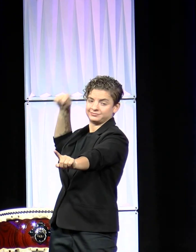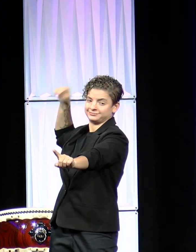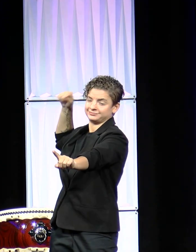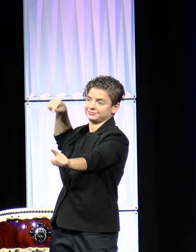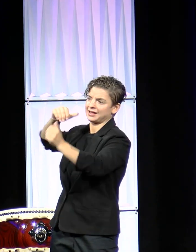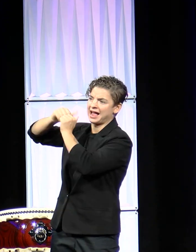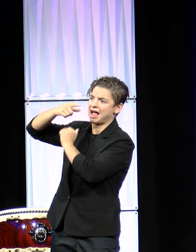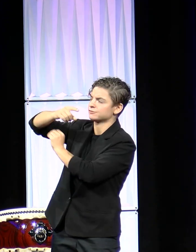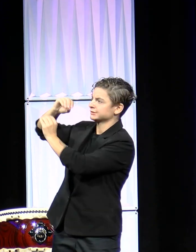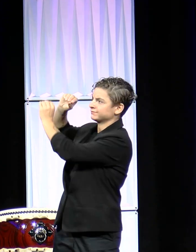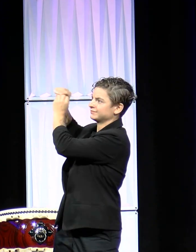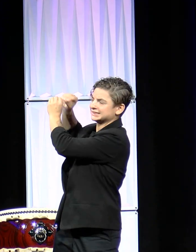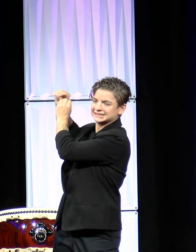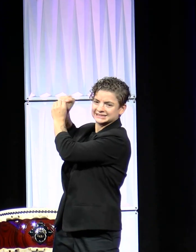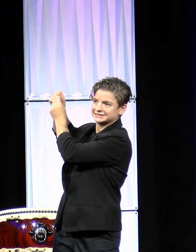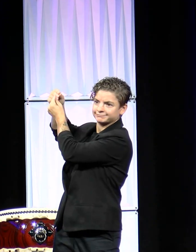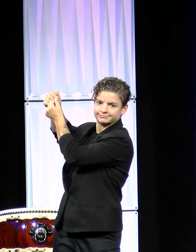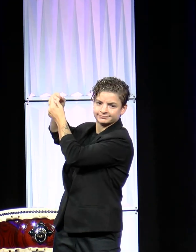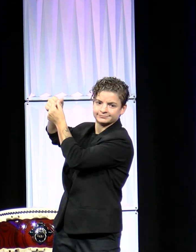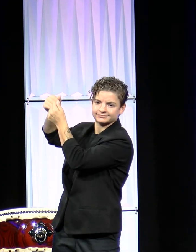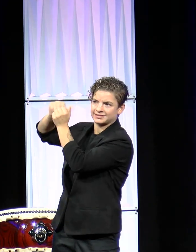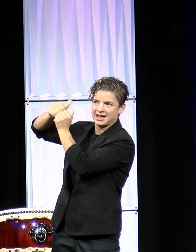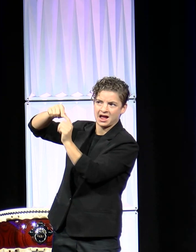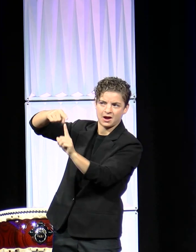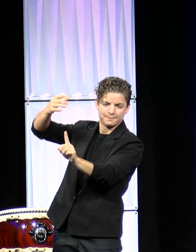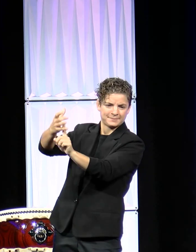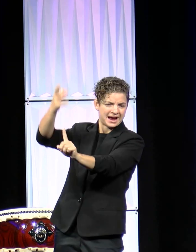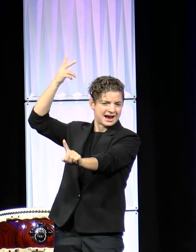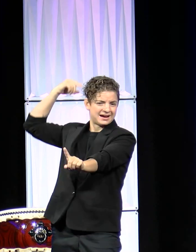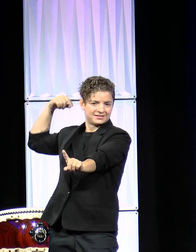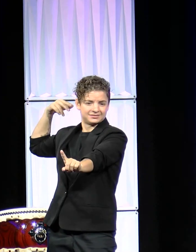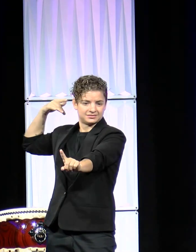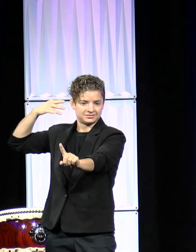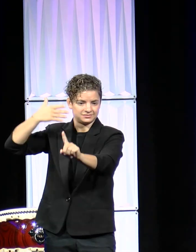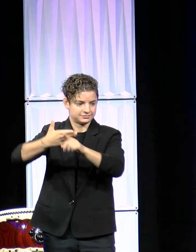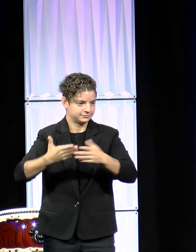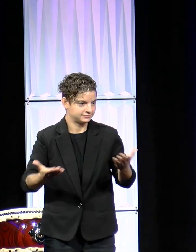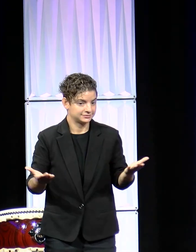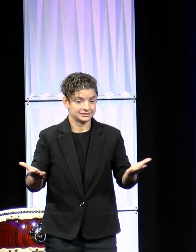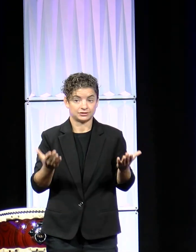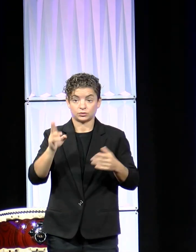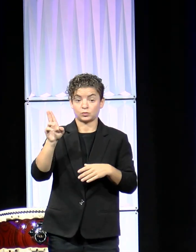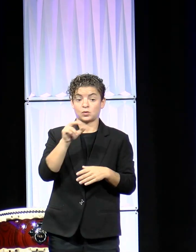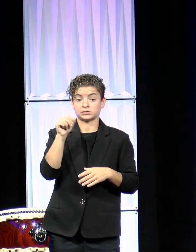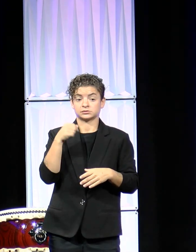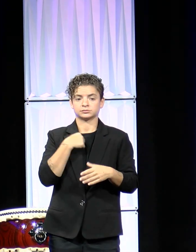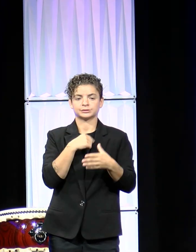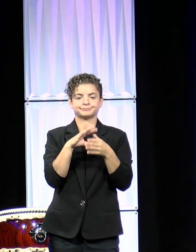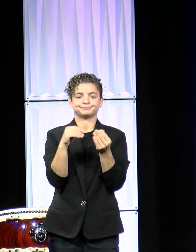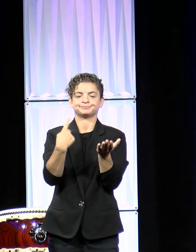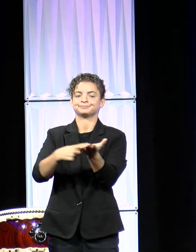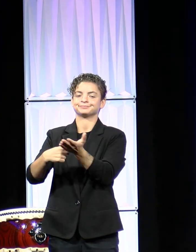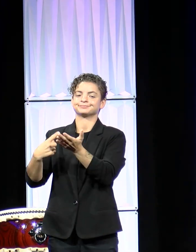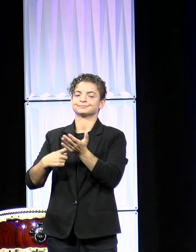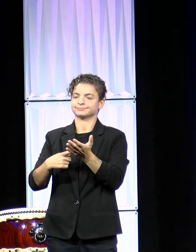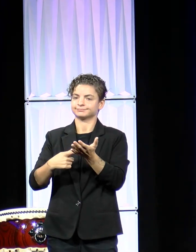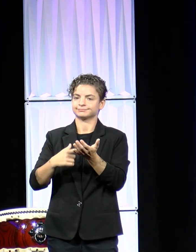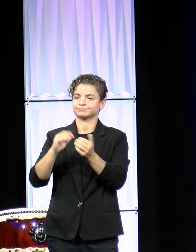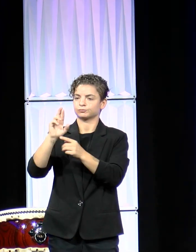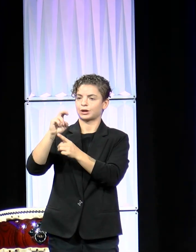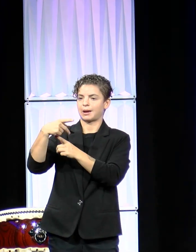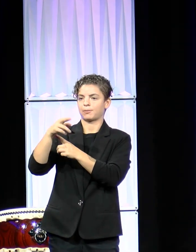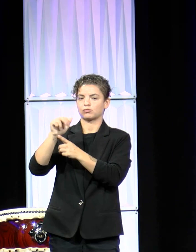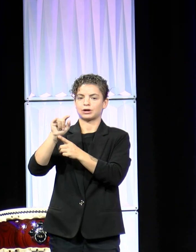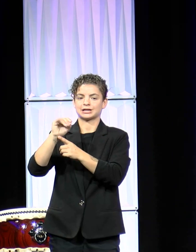Even when we bring up the idea of reparations in the United States, particularly for Black Americans, people brush it off like it's